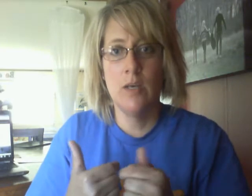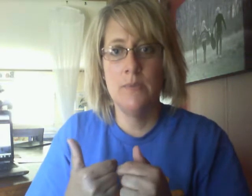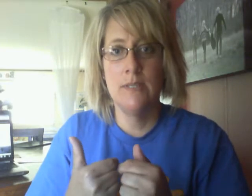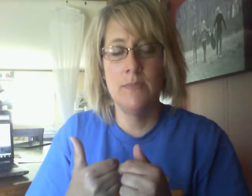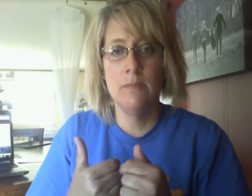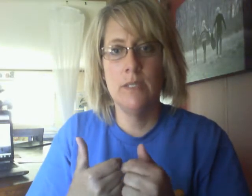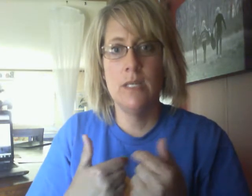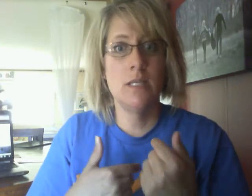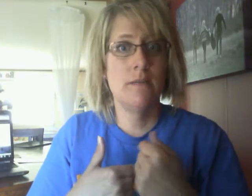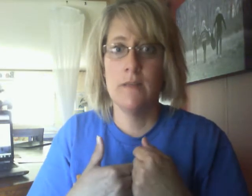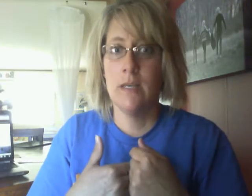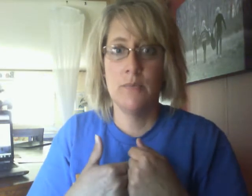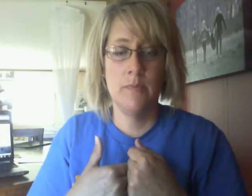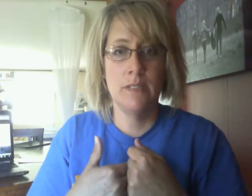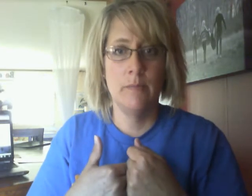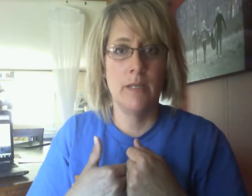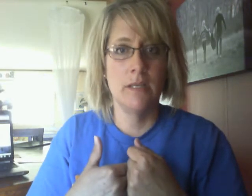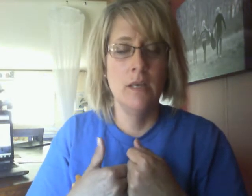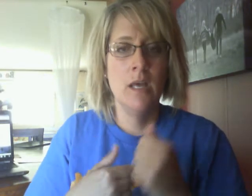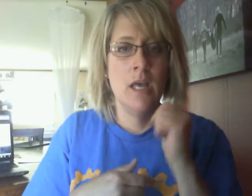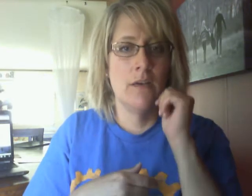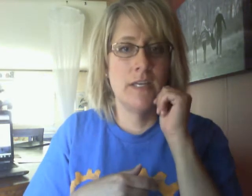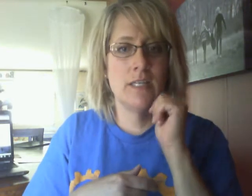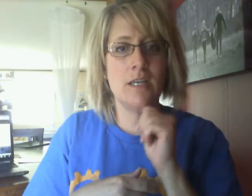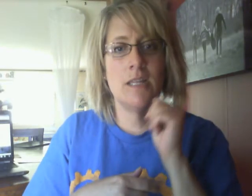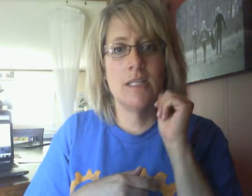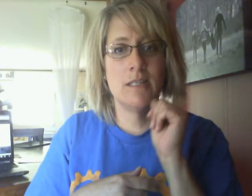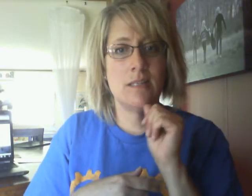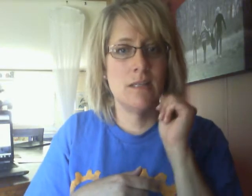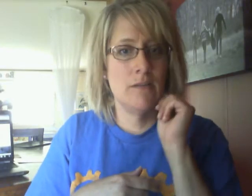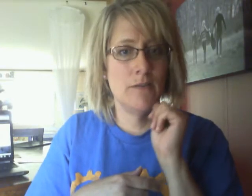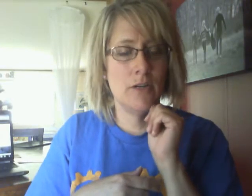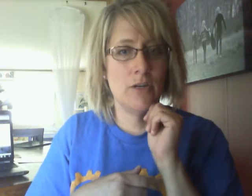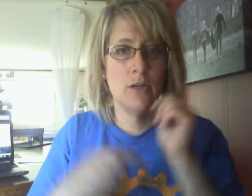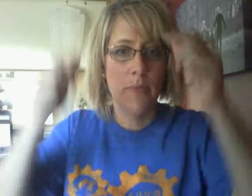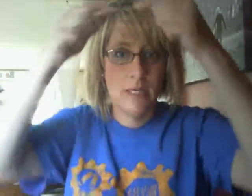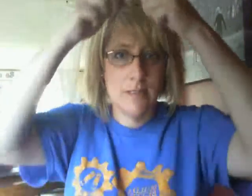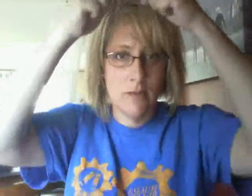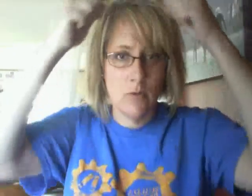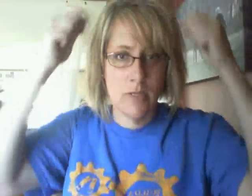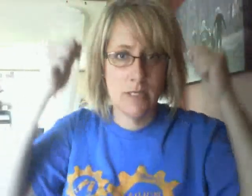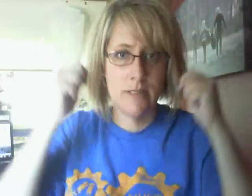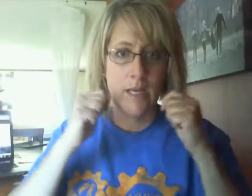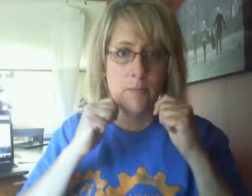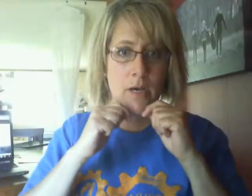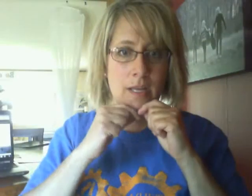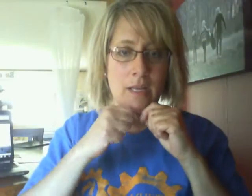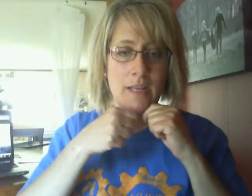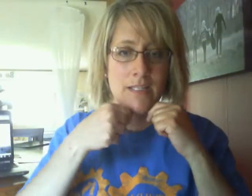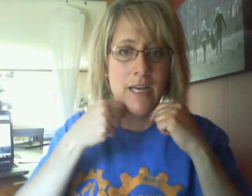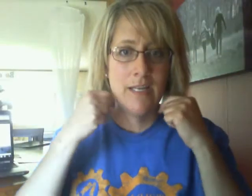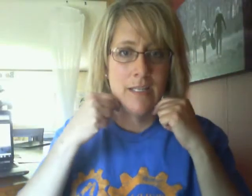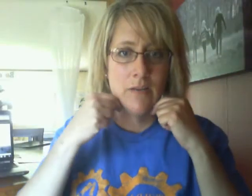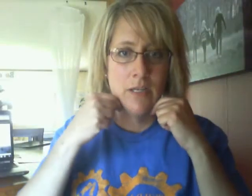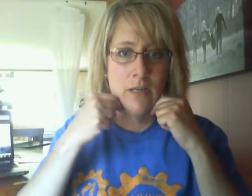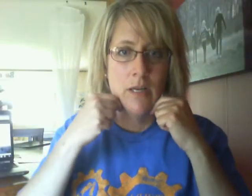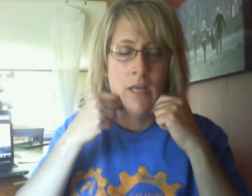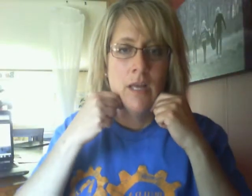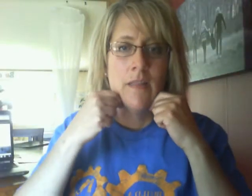helps them cement it. It definitely helps me cement it. If I tell you that this is a sign for girl because in the old days they had a bonnet and they tied it down here,